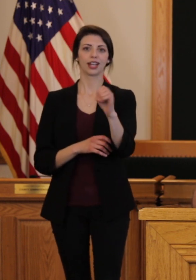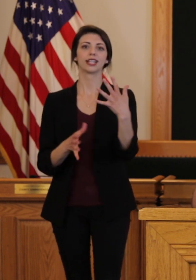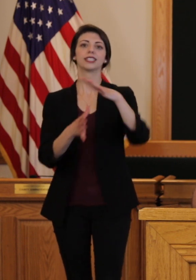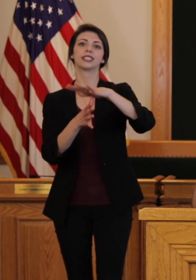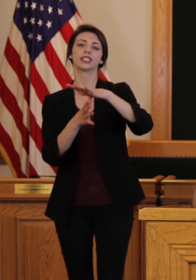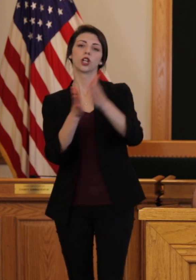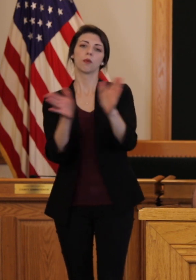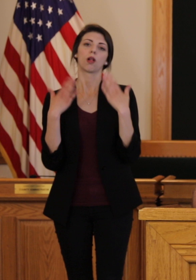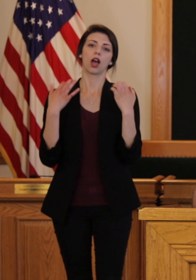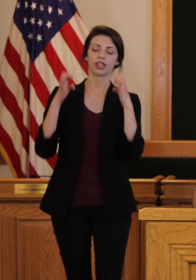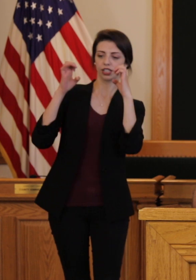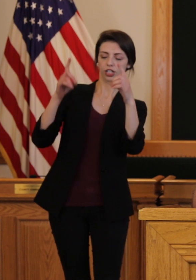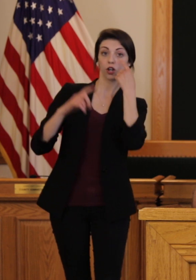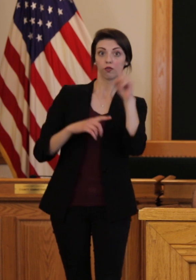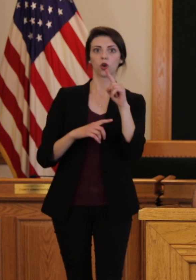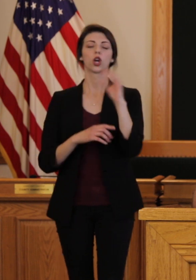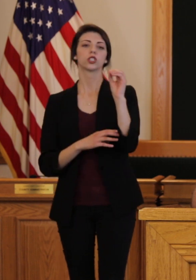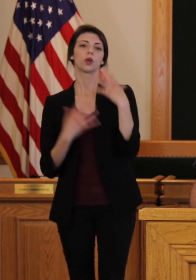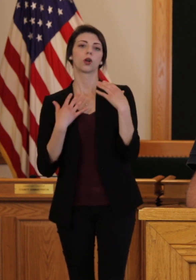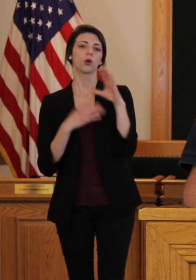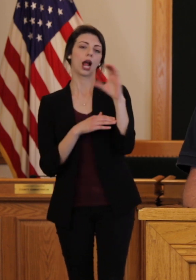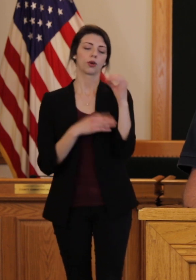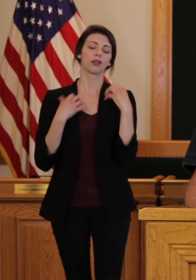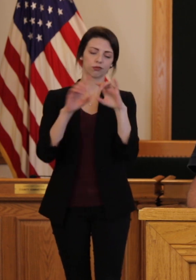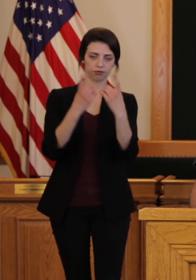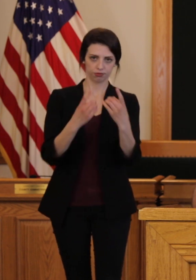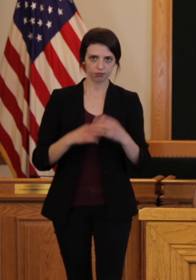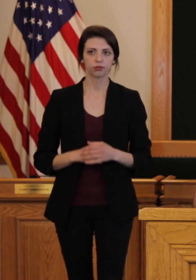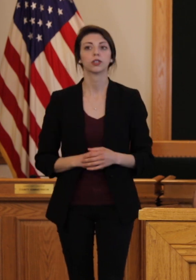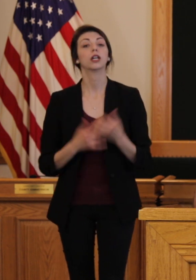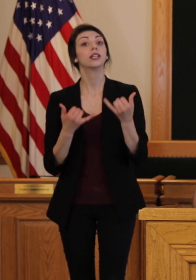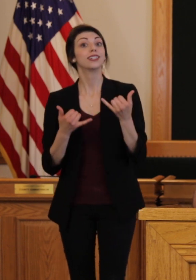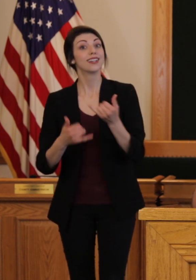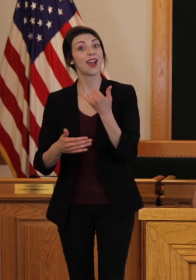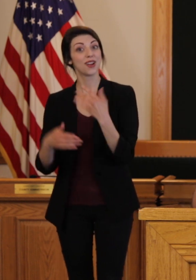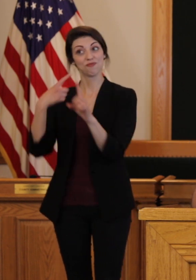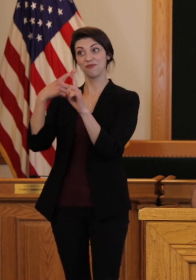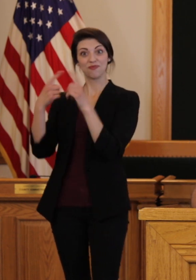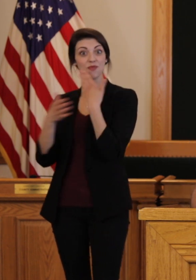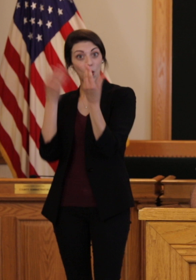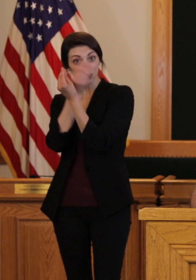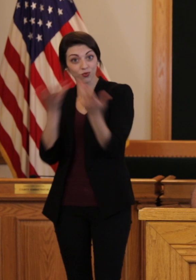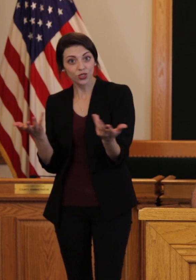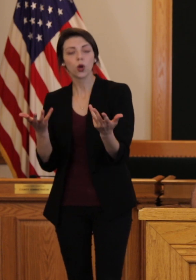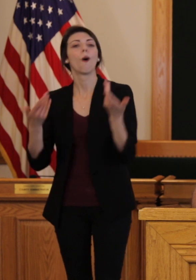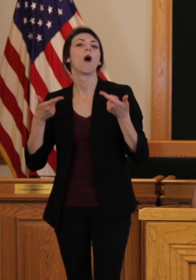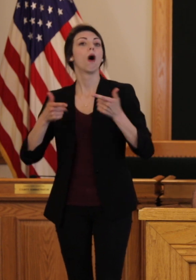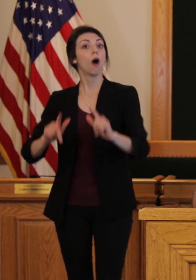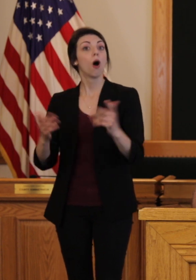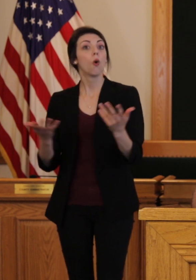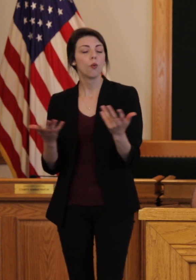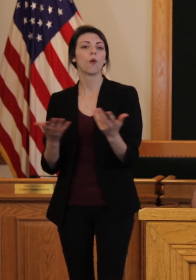Senior Public Health Educator for the Oswego County Health Department. Today I can share good news that outdoor dining is allowed at